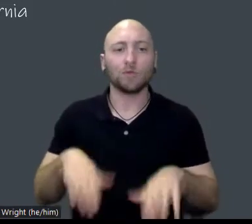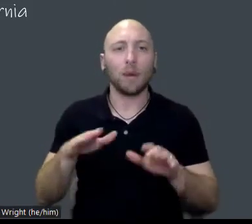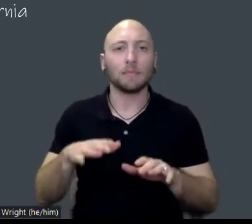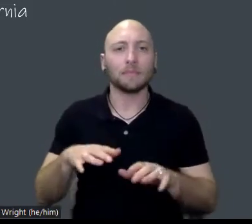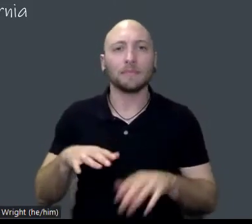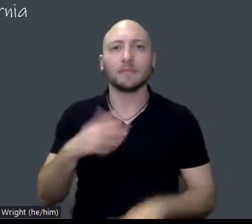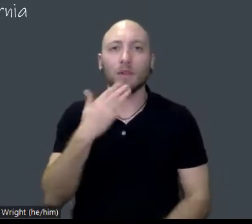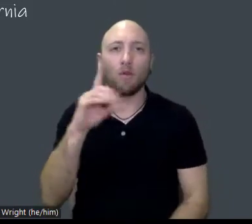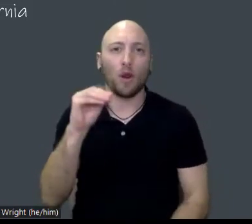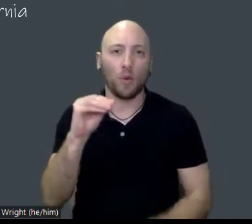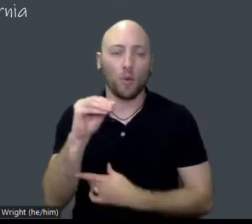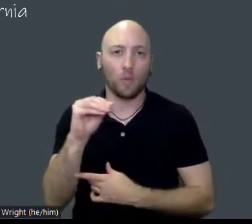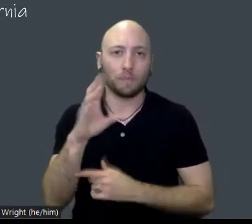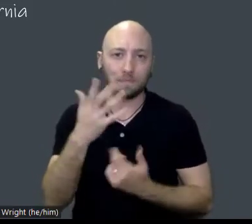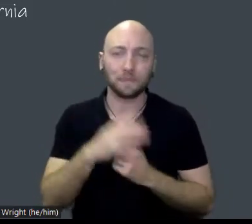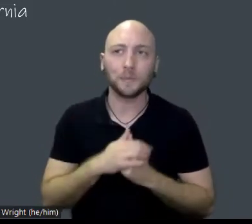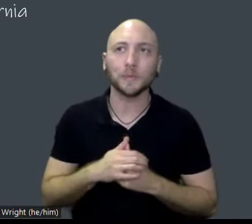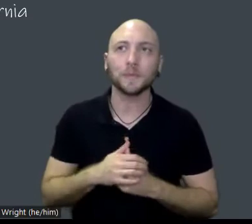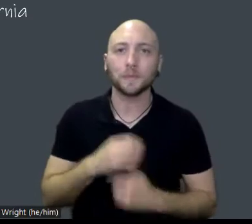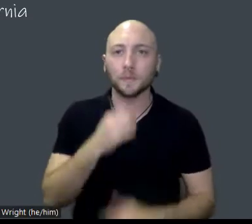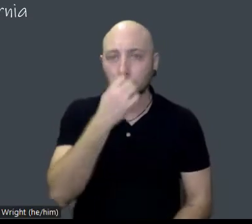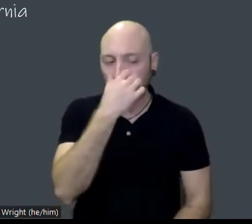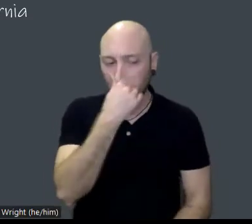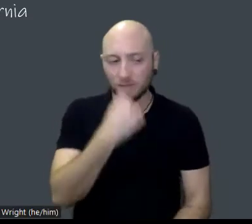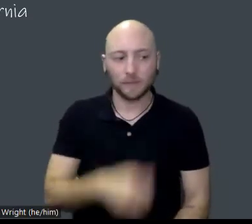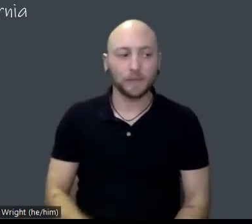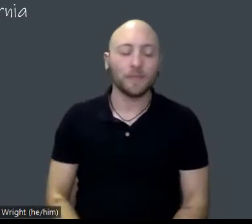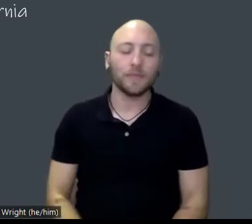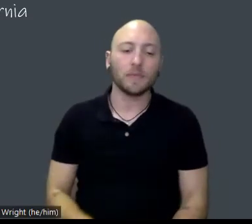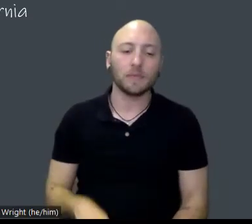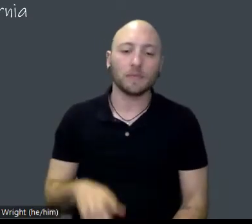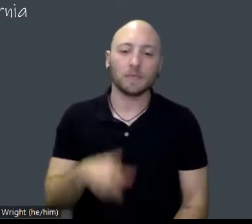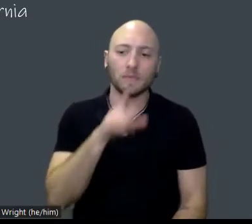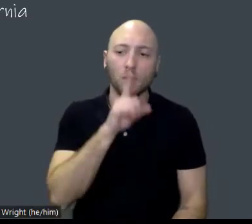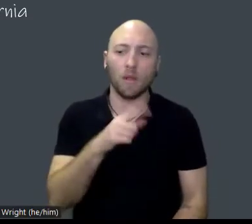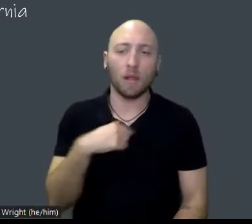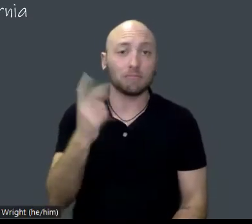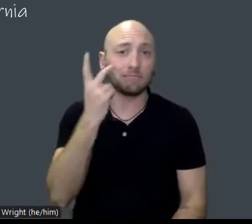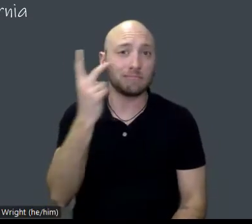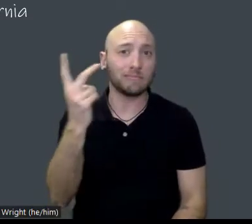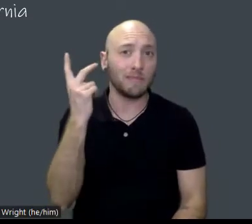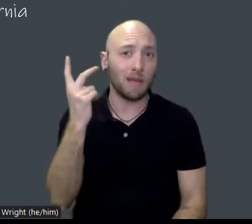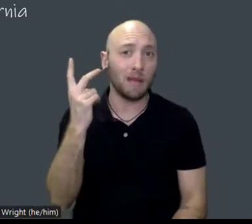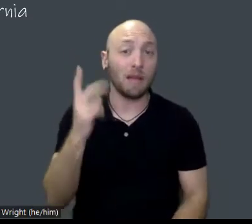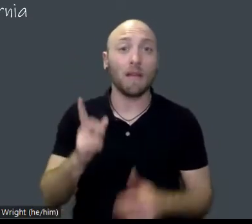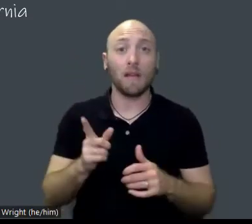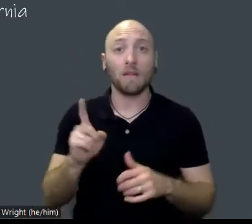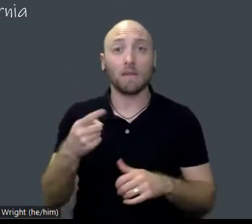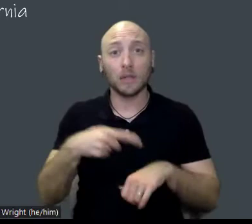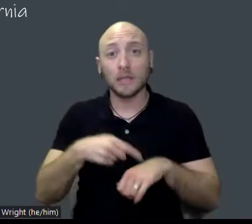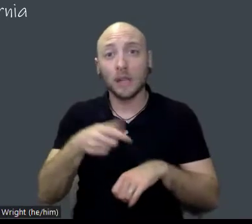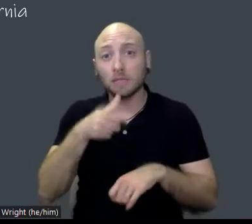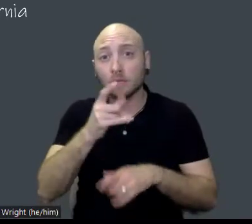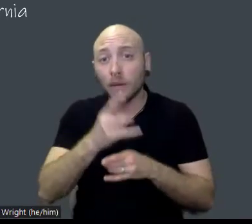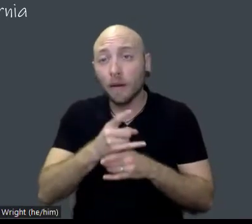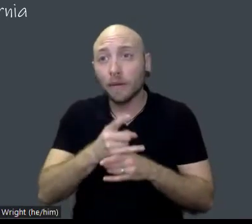Colorado. I like don't really remember my first time drinking or